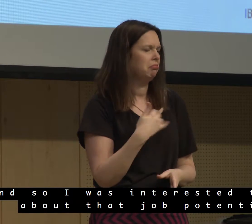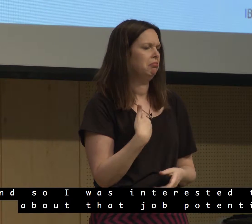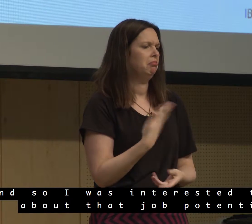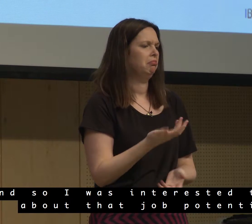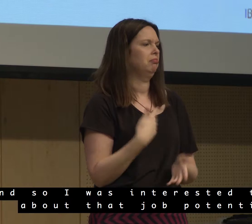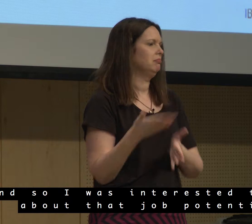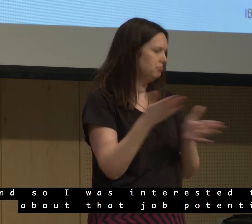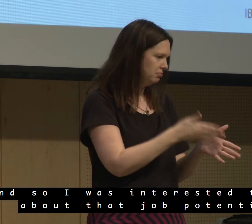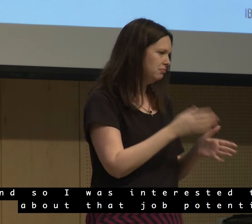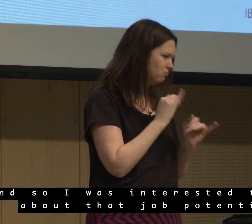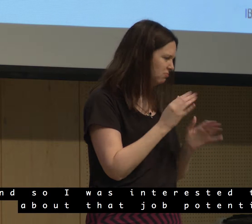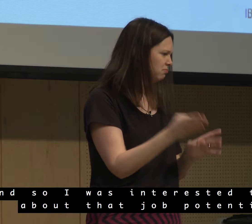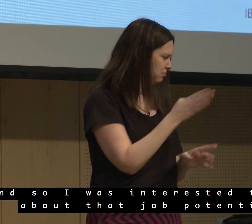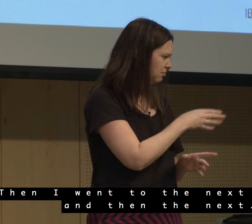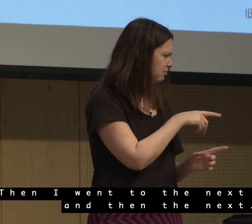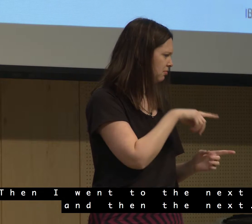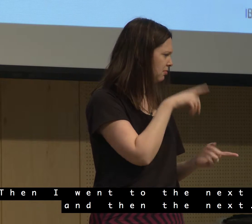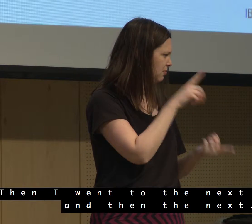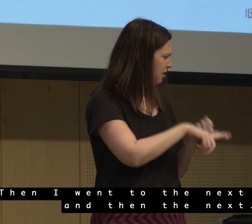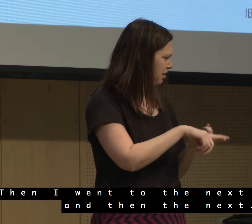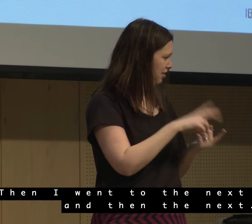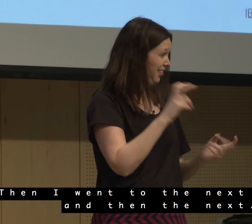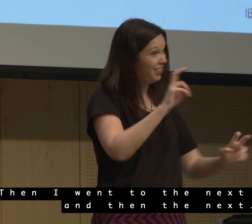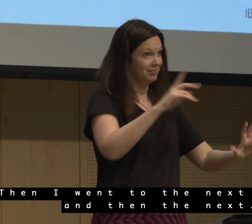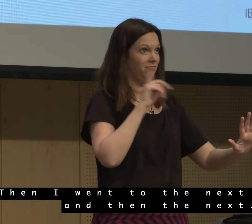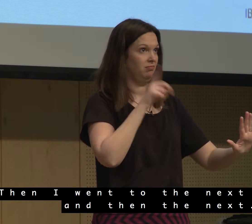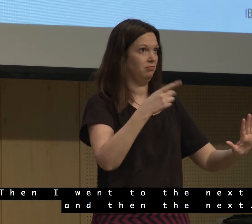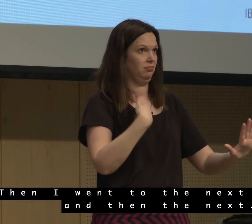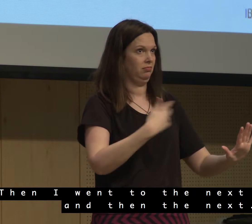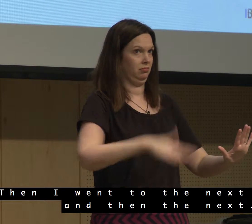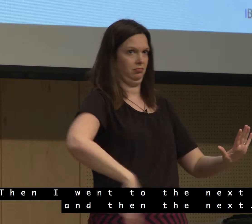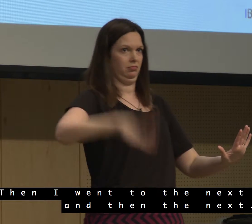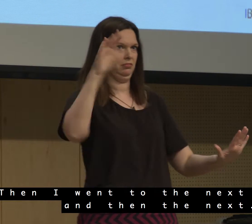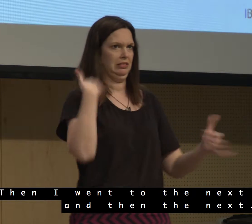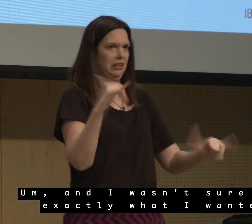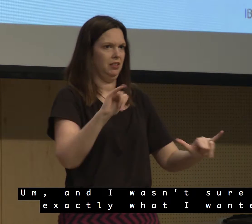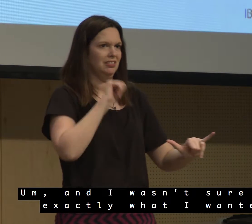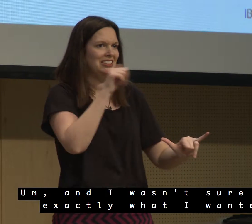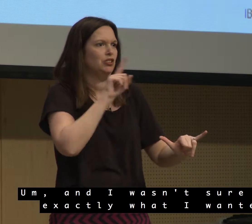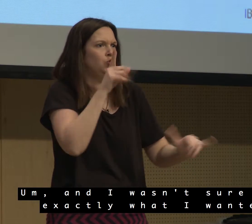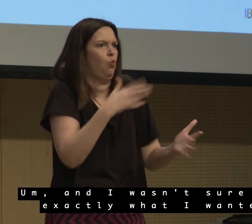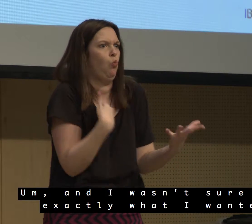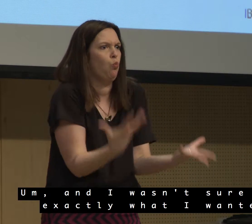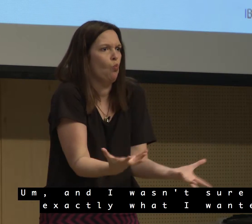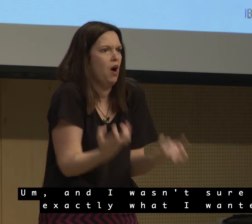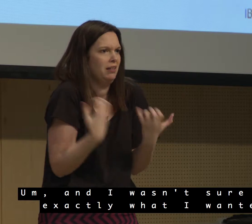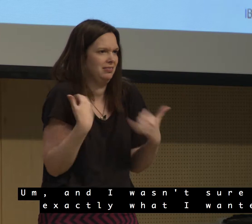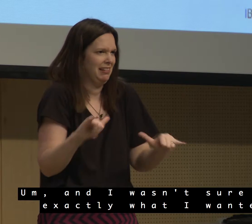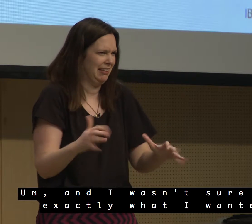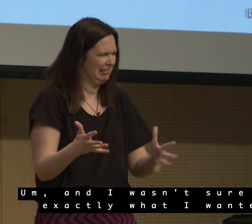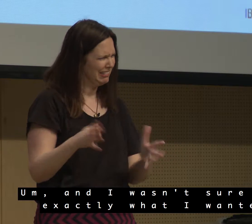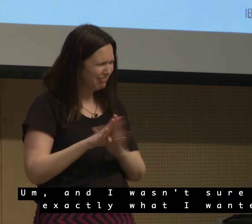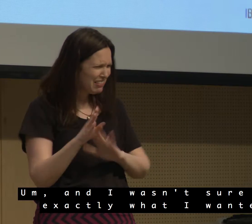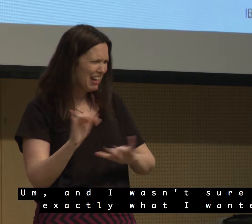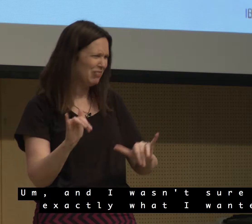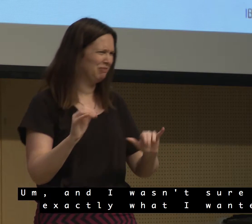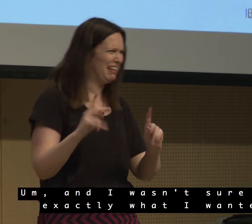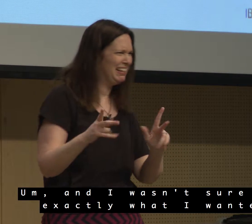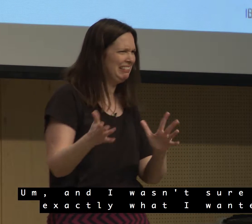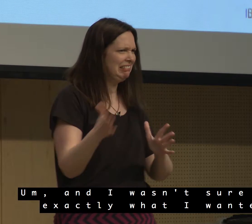was interested to learn about that job potentially. Then I went to the next manager and then the next. And I wasn't sure still exactly what I